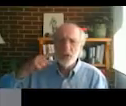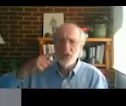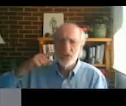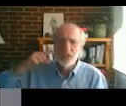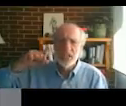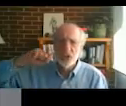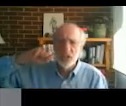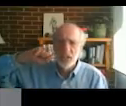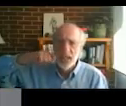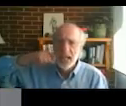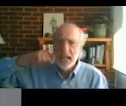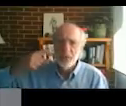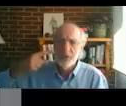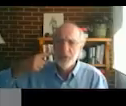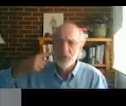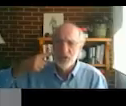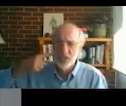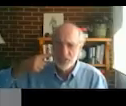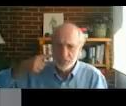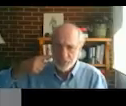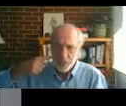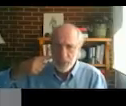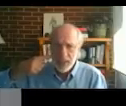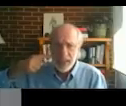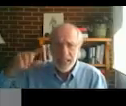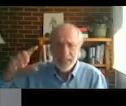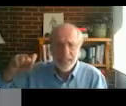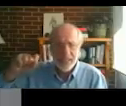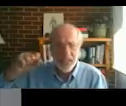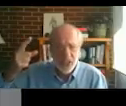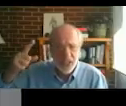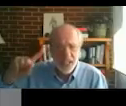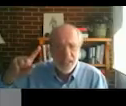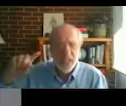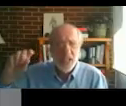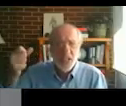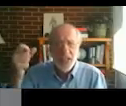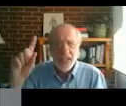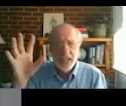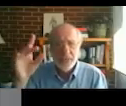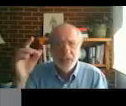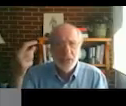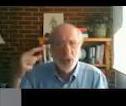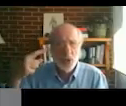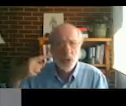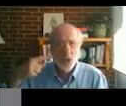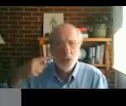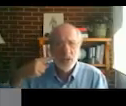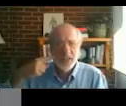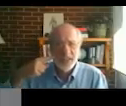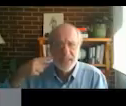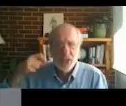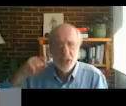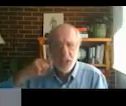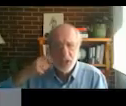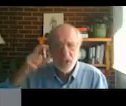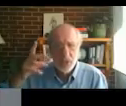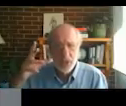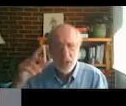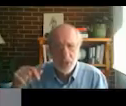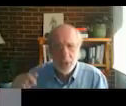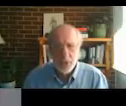probably wouldn't start teaching apple versus candy until you get that fine motor skill